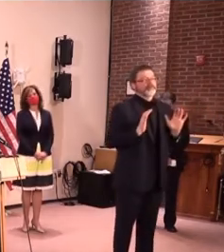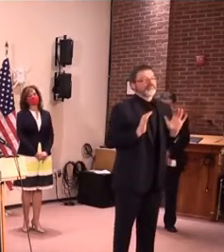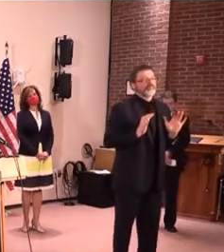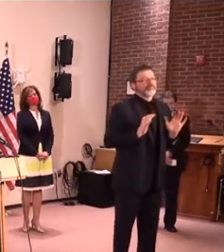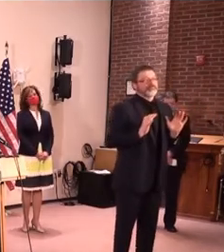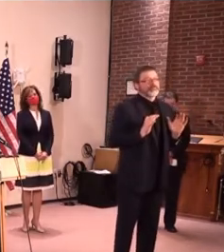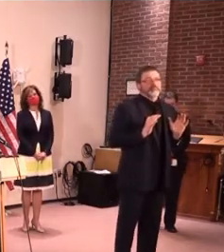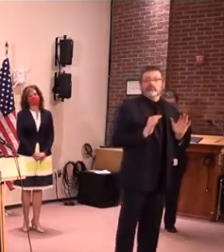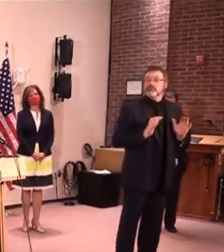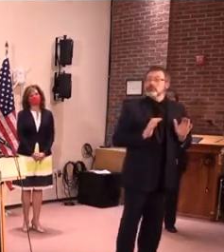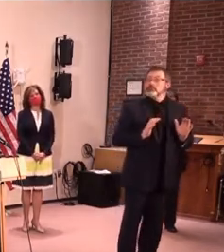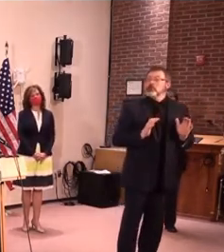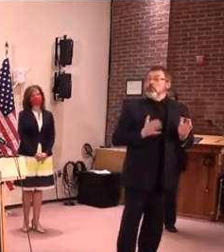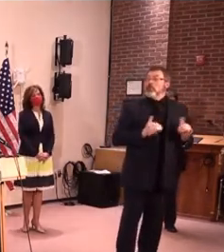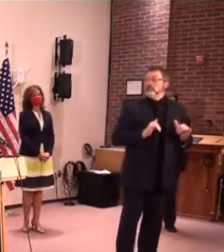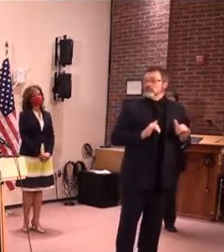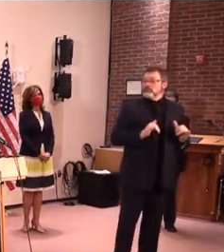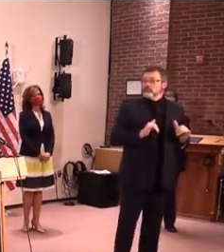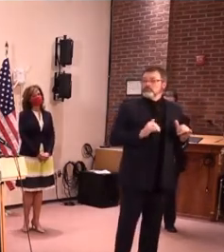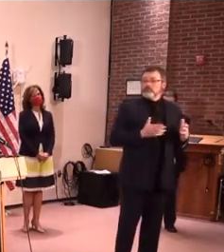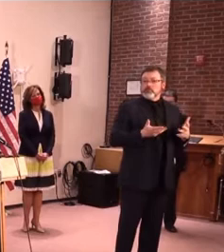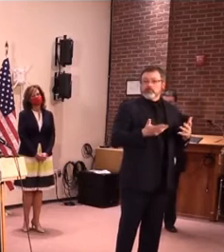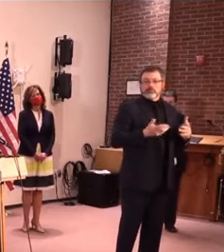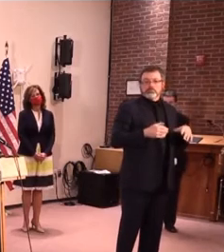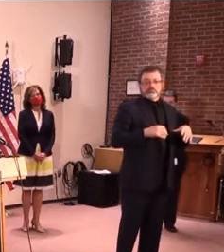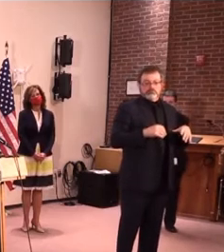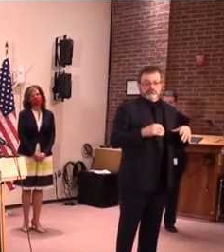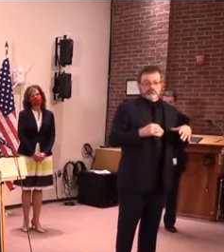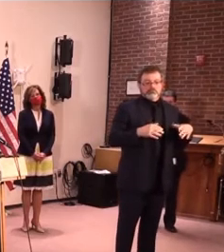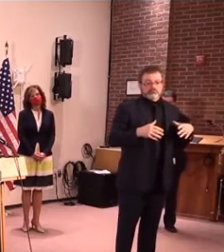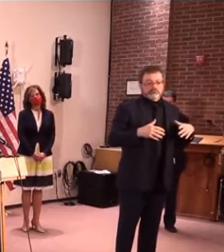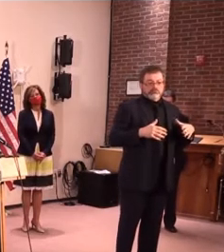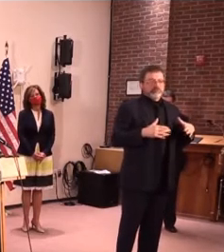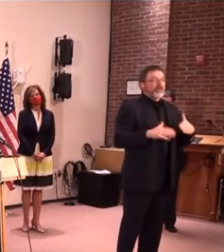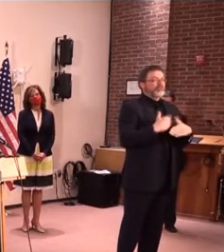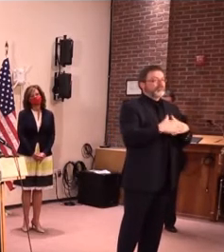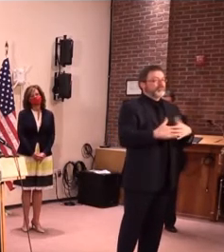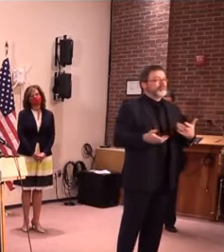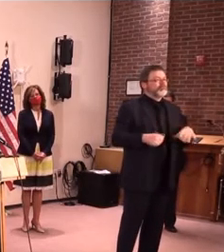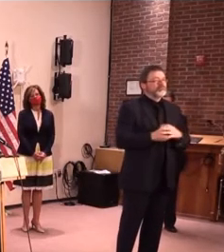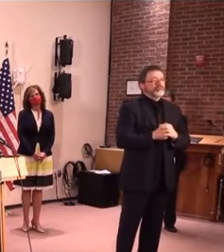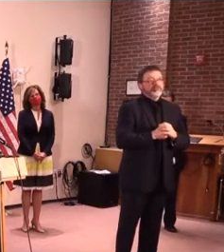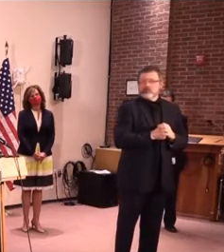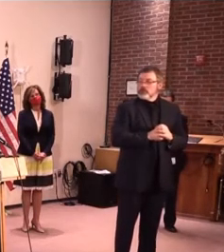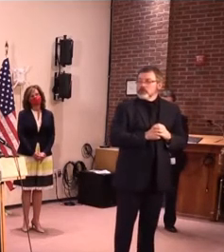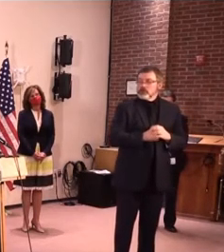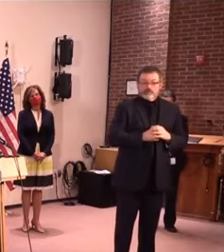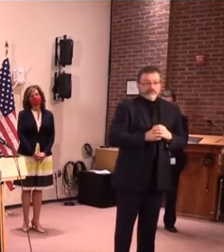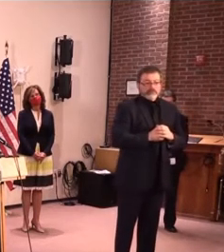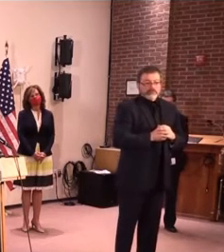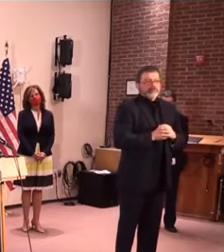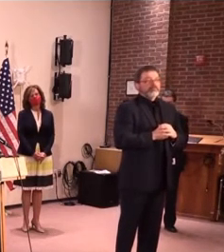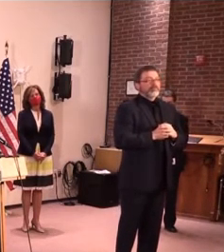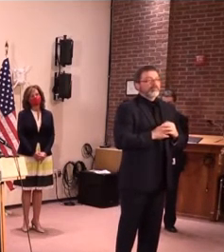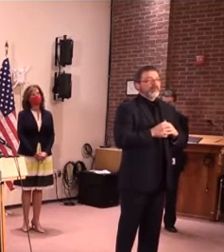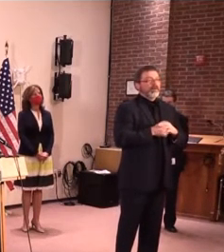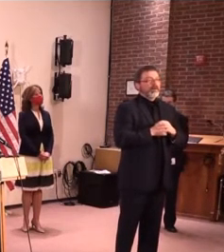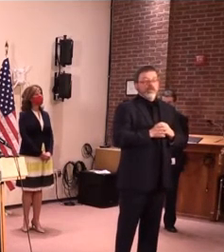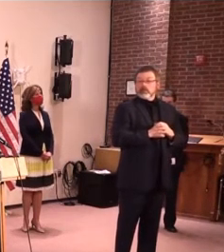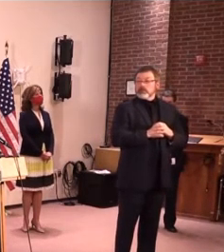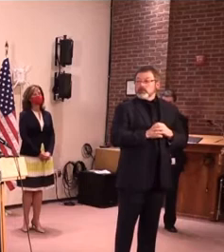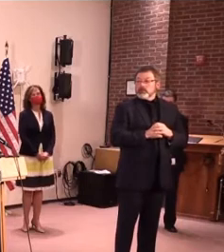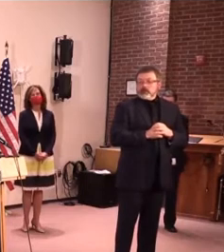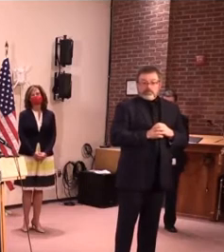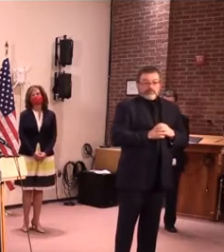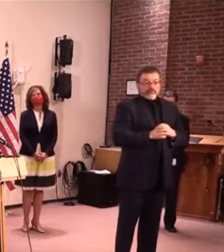Thank you. Sean, the Chester Telegraph. Thank you. We've heard from high school seniors and their parents with